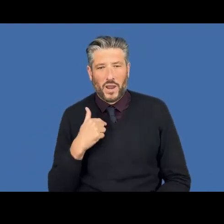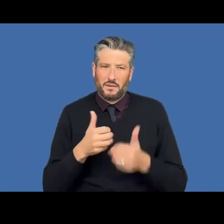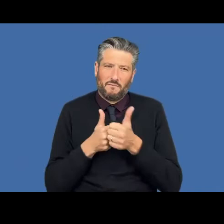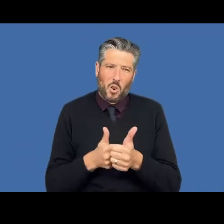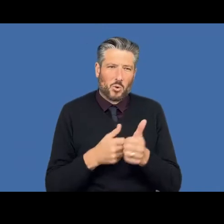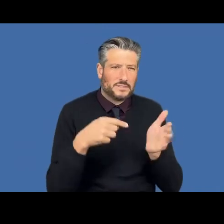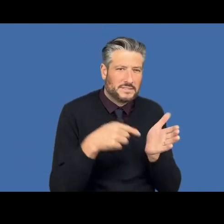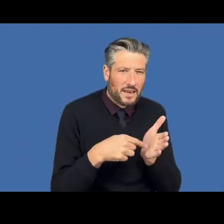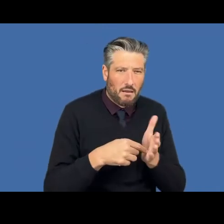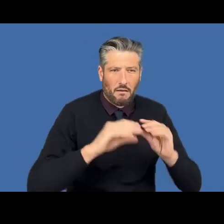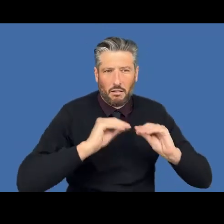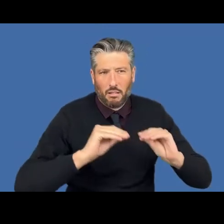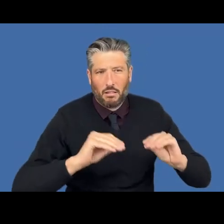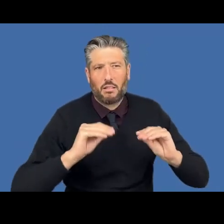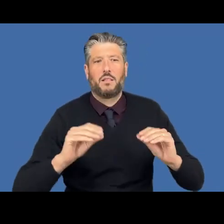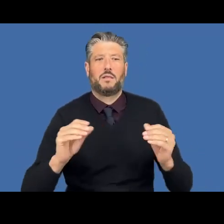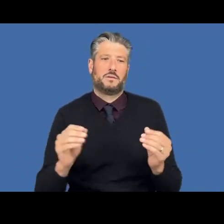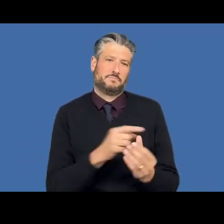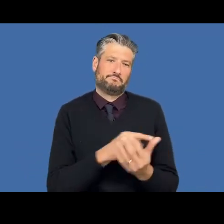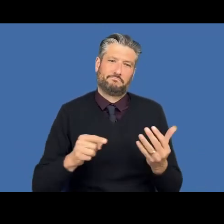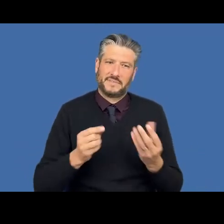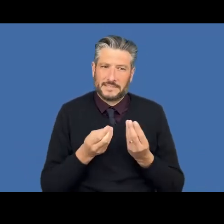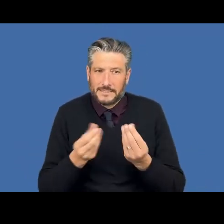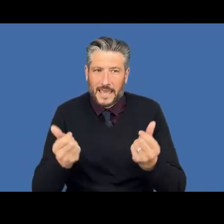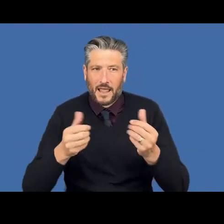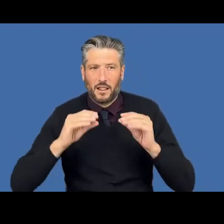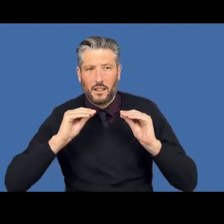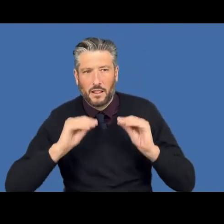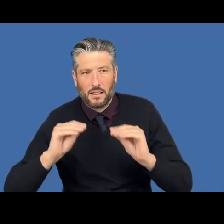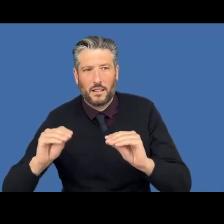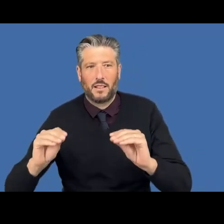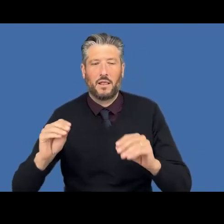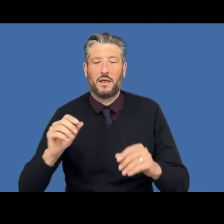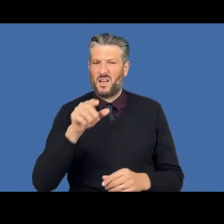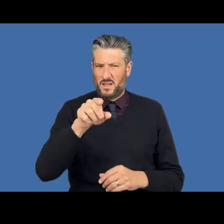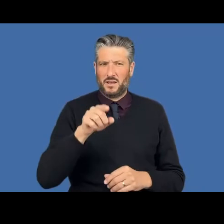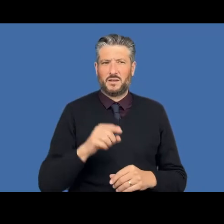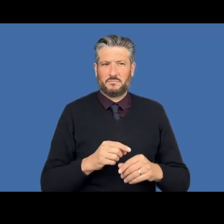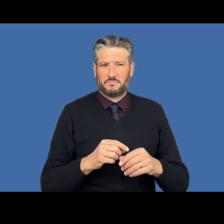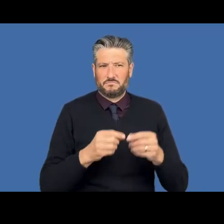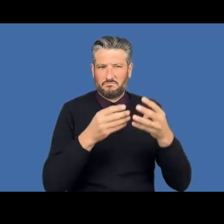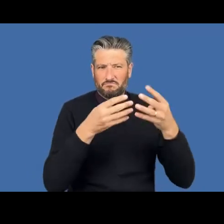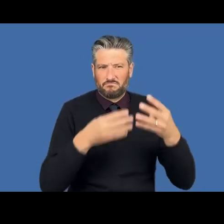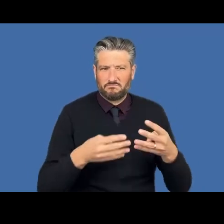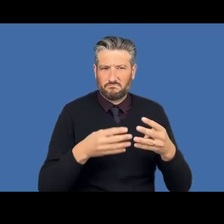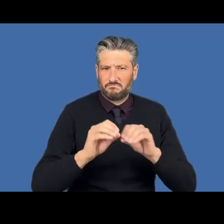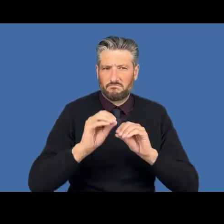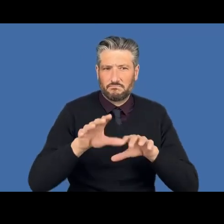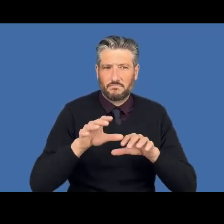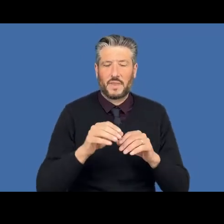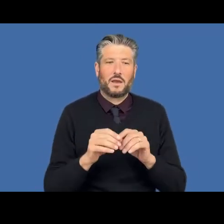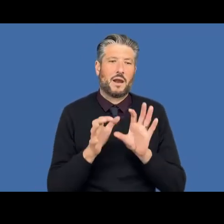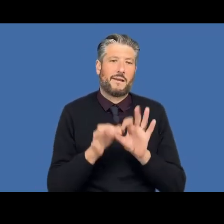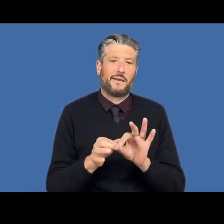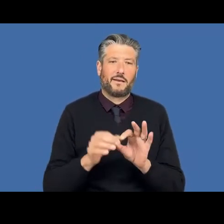can put some links in the window about the initiatives that we're doing in places like Africa to look at the educational pipeline to make sure